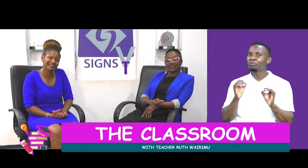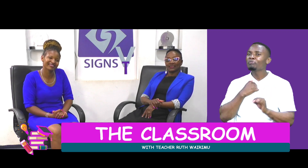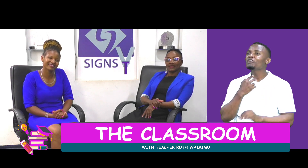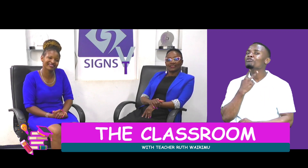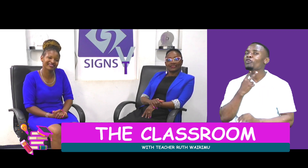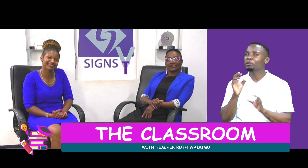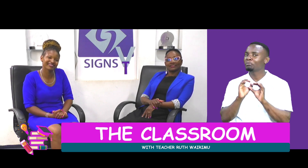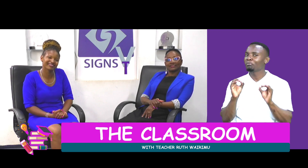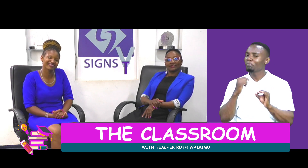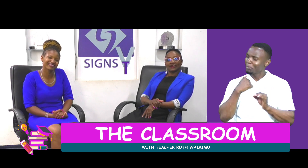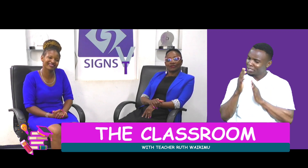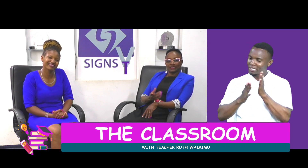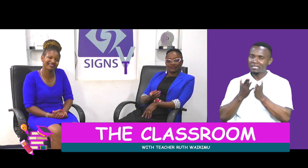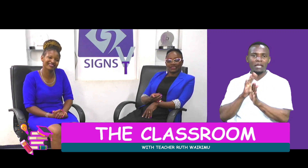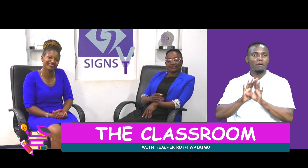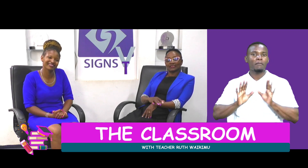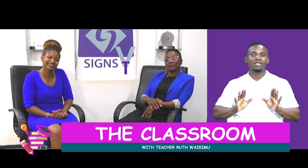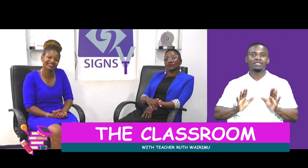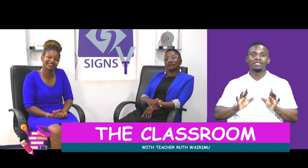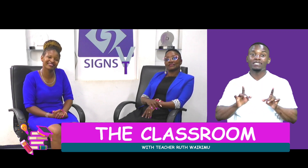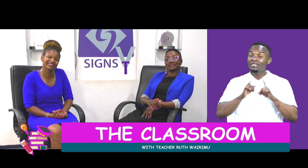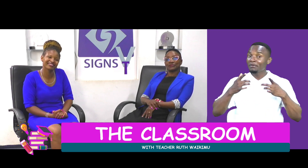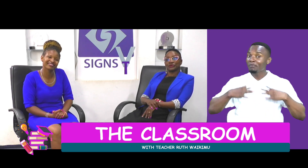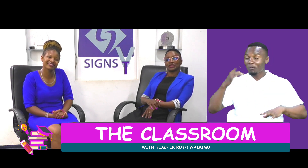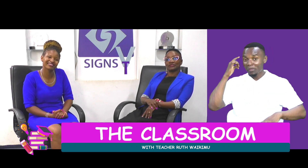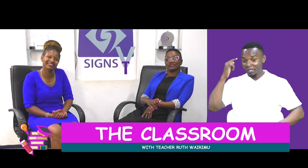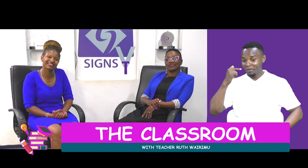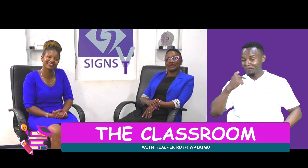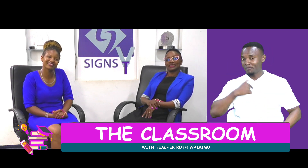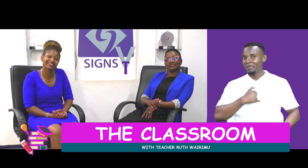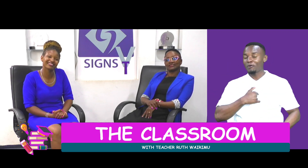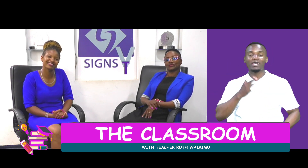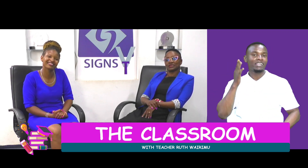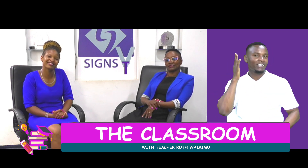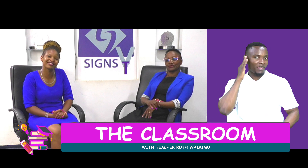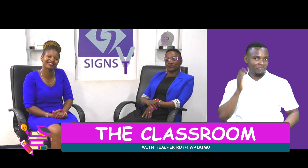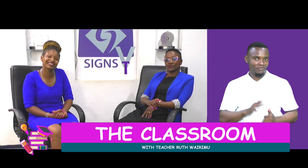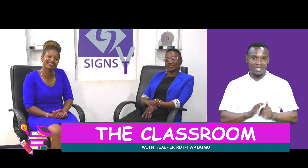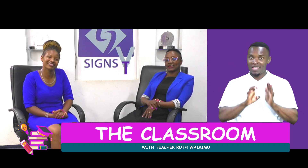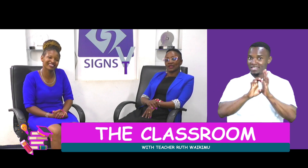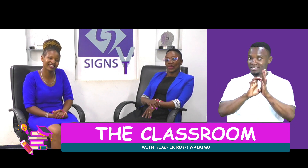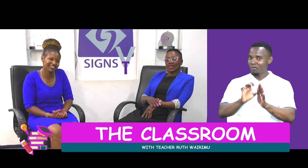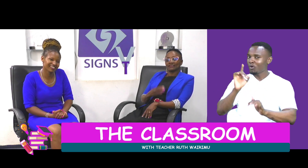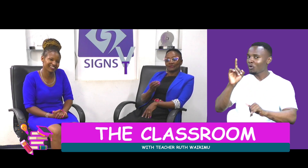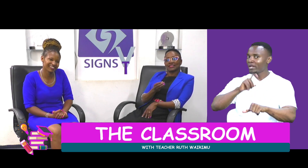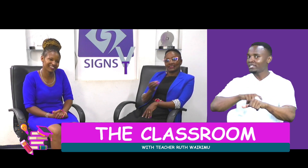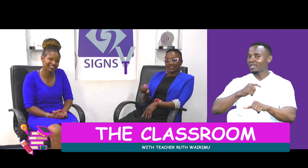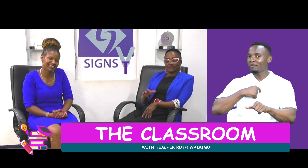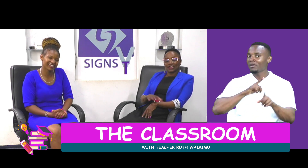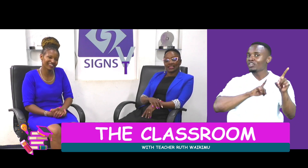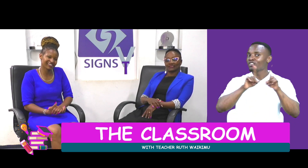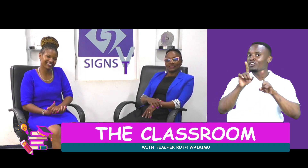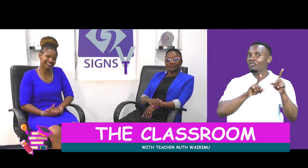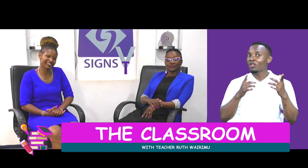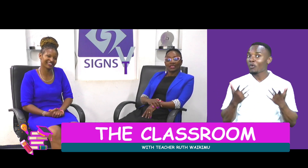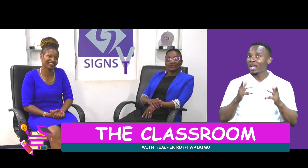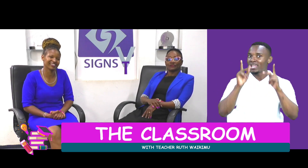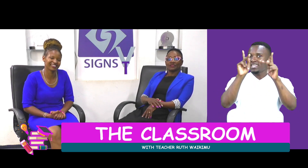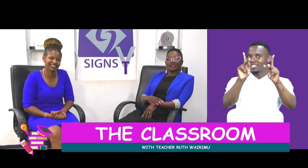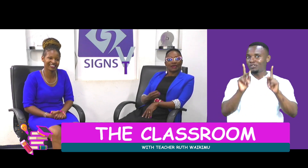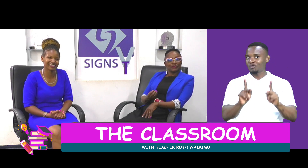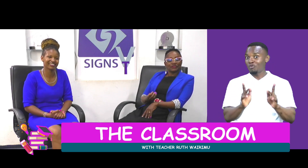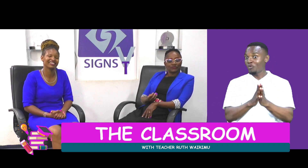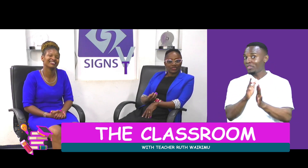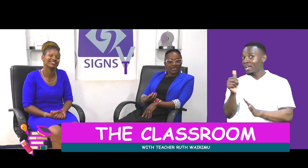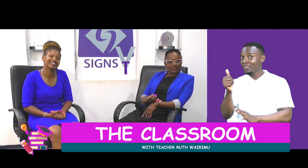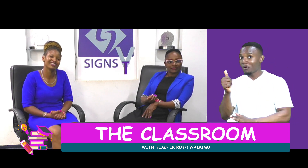deaf. Like I'll give an example of a time when we traveled to Kisumu with some other deaf girls.